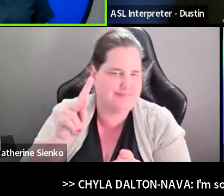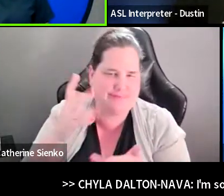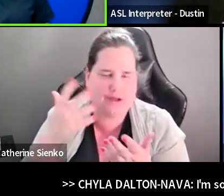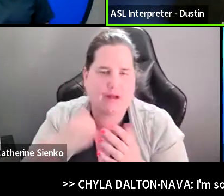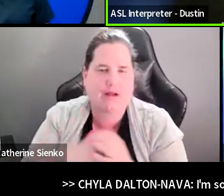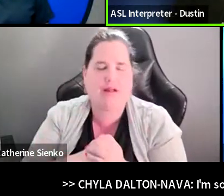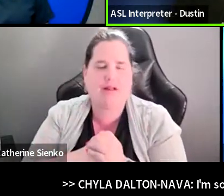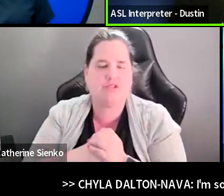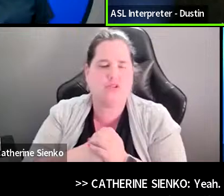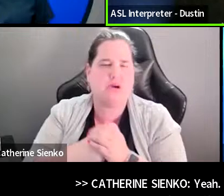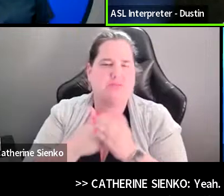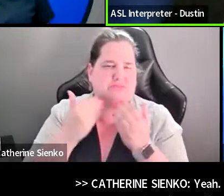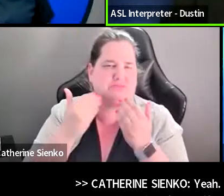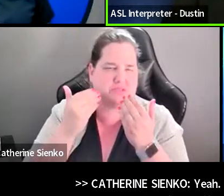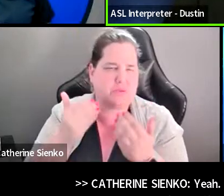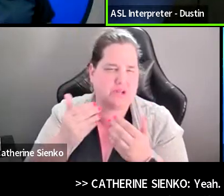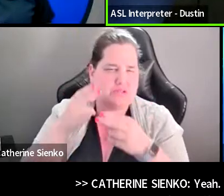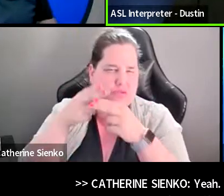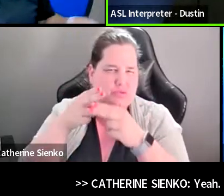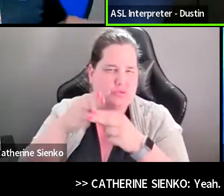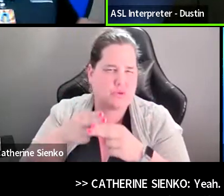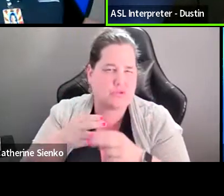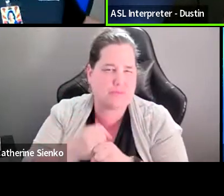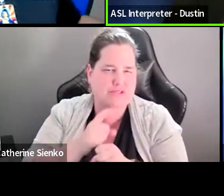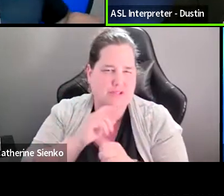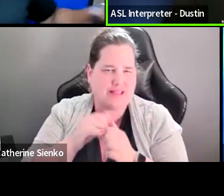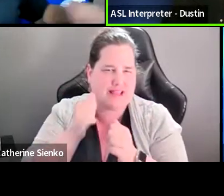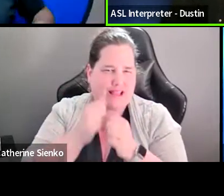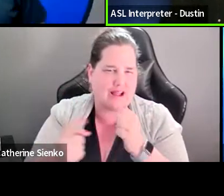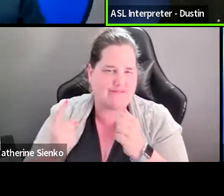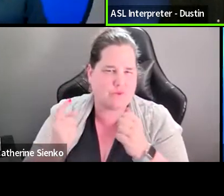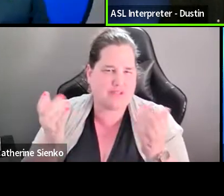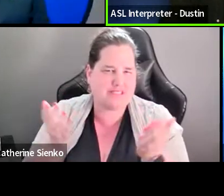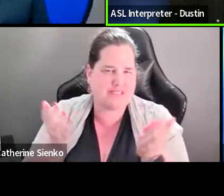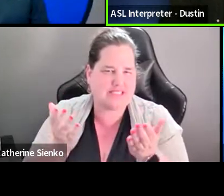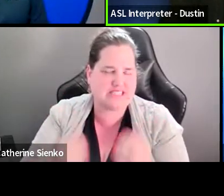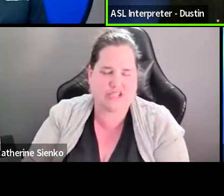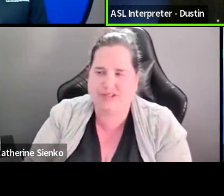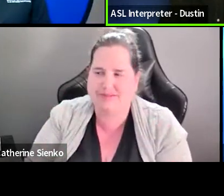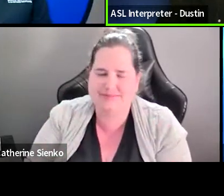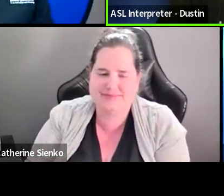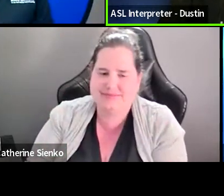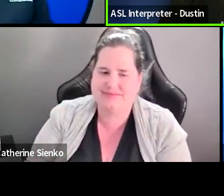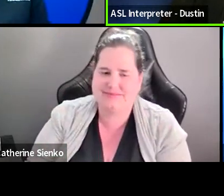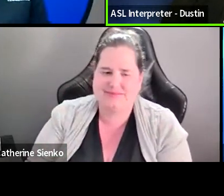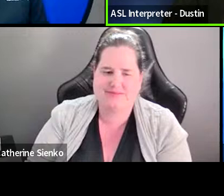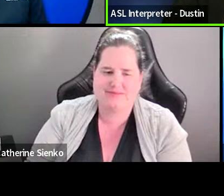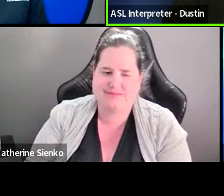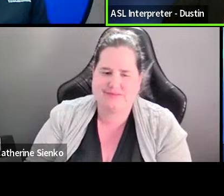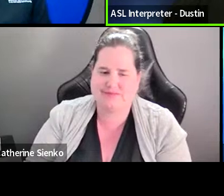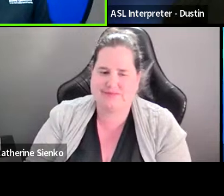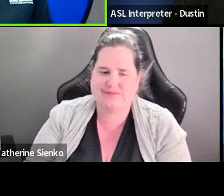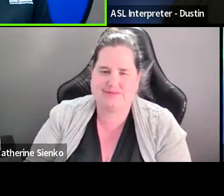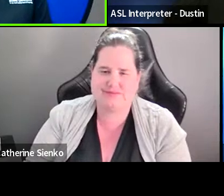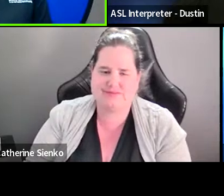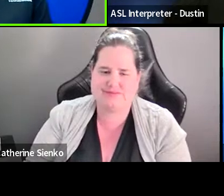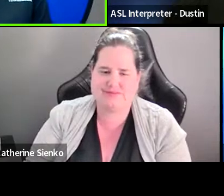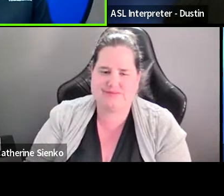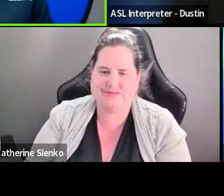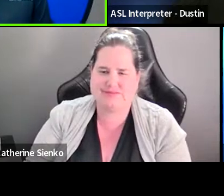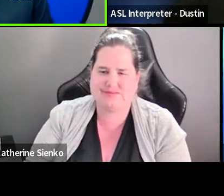okay. Okay, That's okay. all right. We'll go ahead and do a roll call just to confirm that everyone's back.